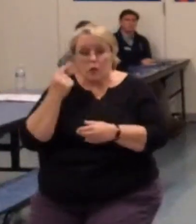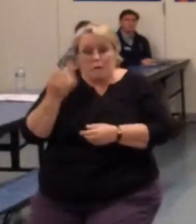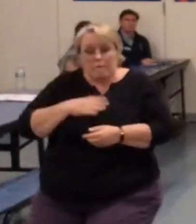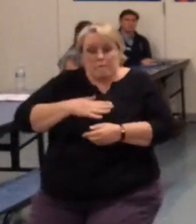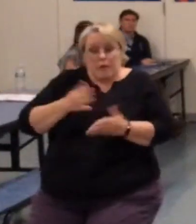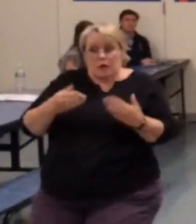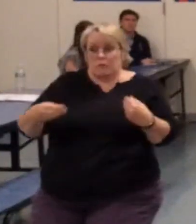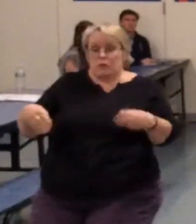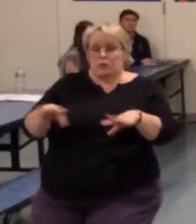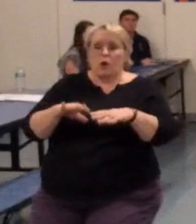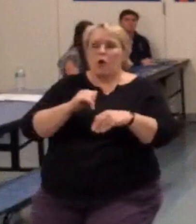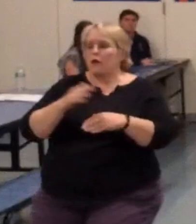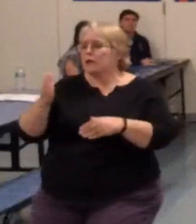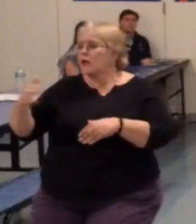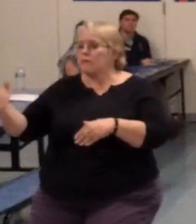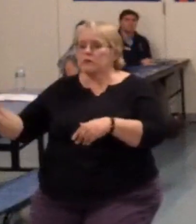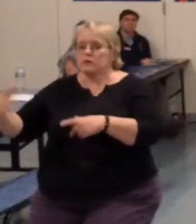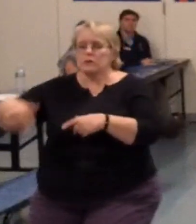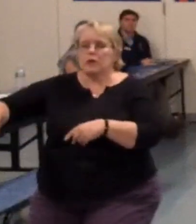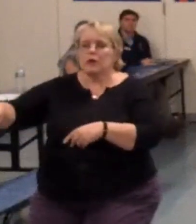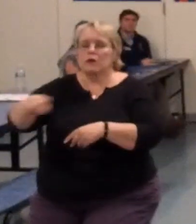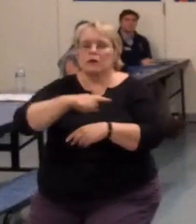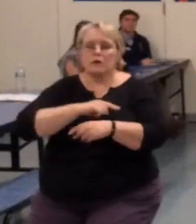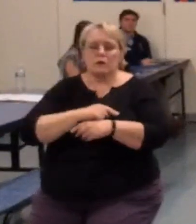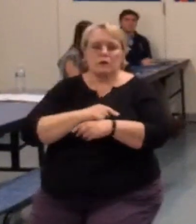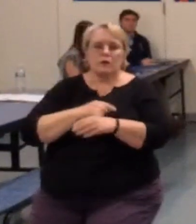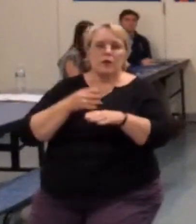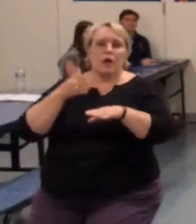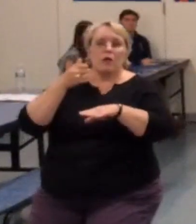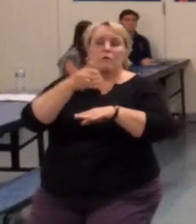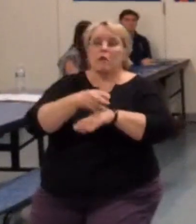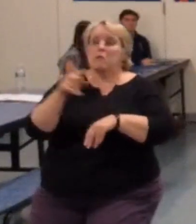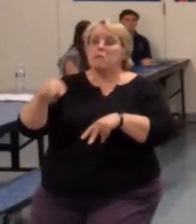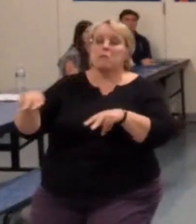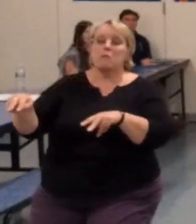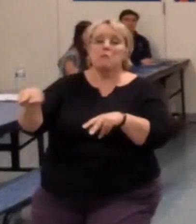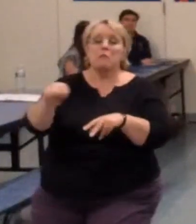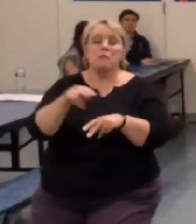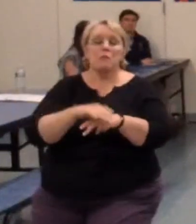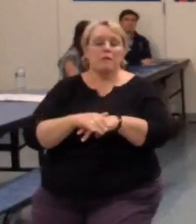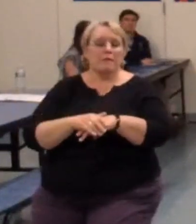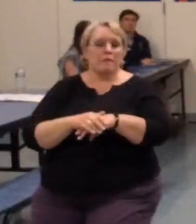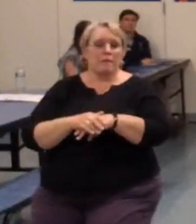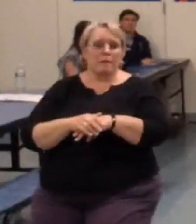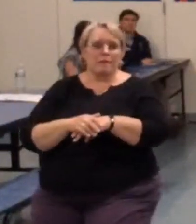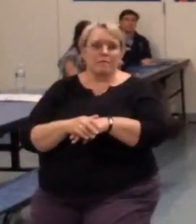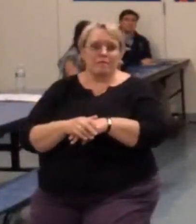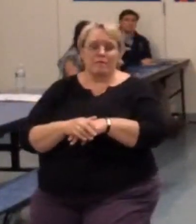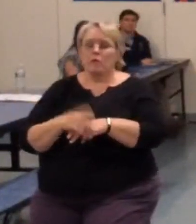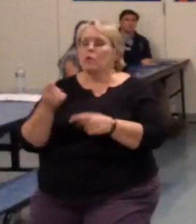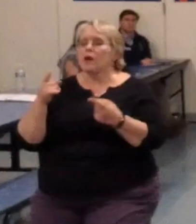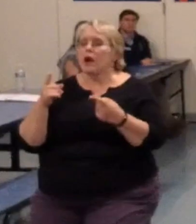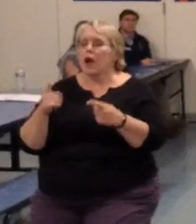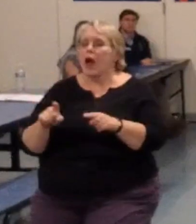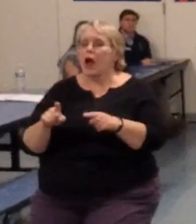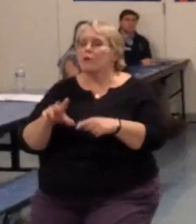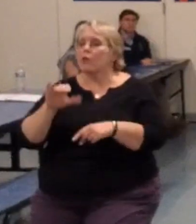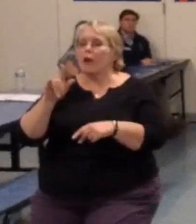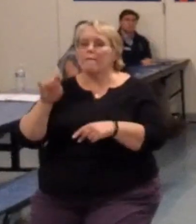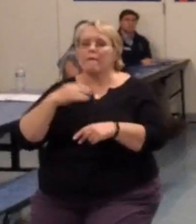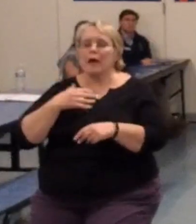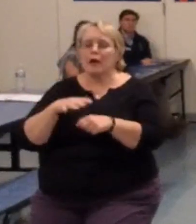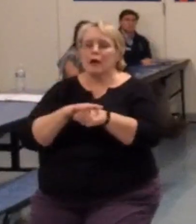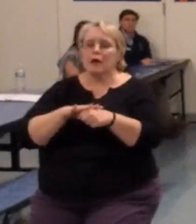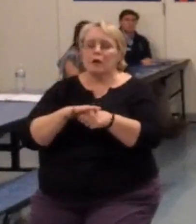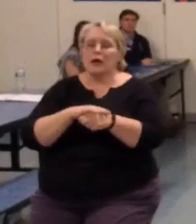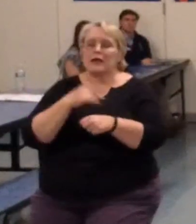yard, but all the neighbors going around there. And you got to overpass this look up there and everything like that. What's going to happen to the crime in my area?